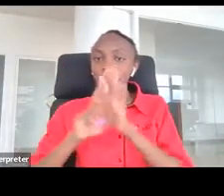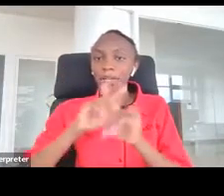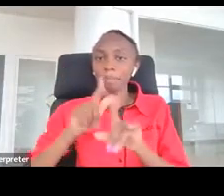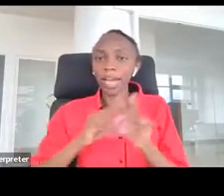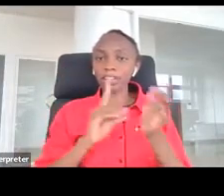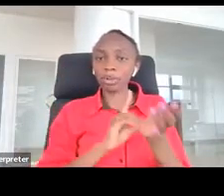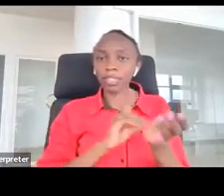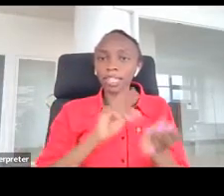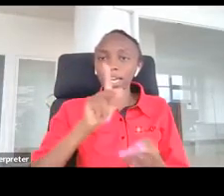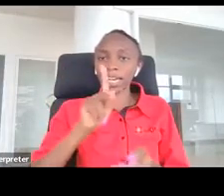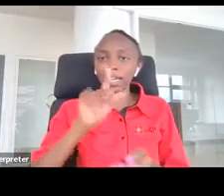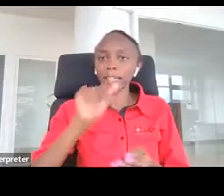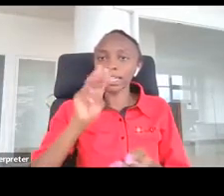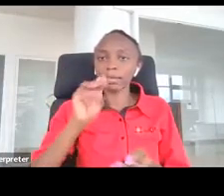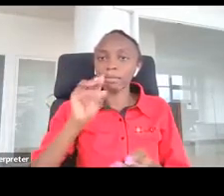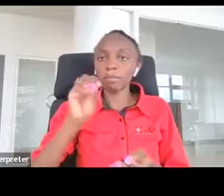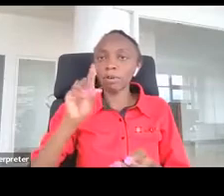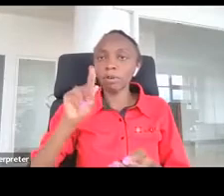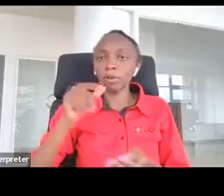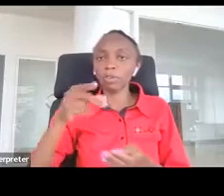APIF by Ben Stewart,